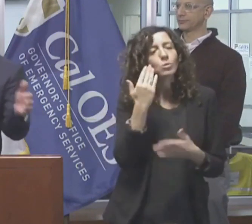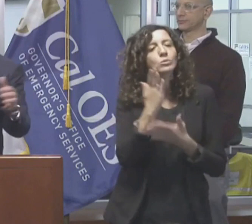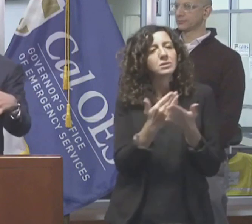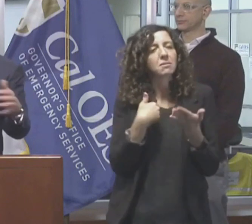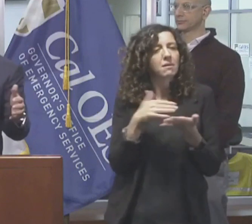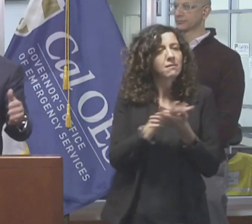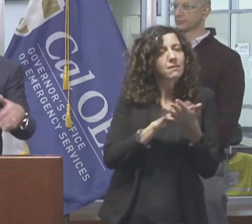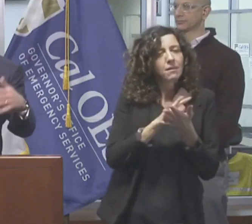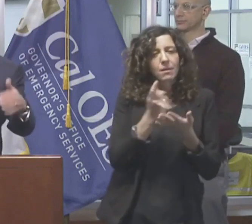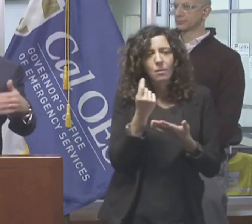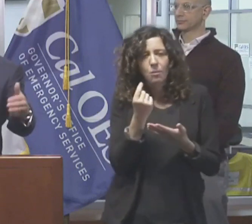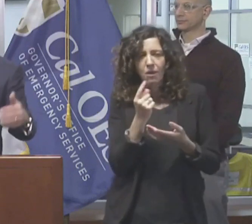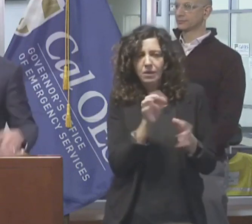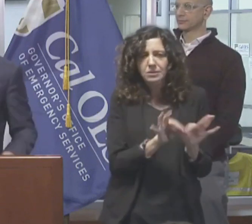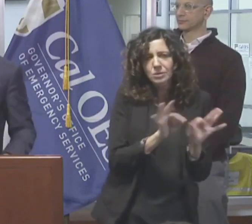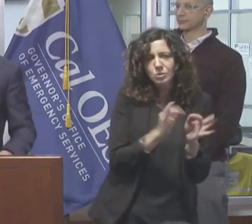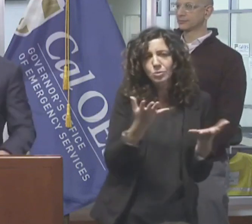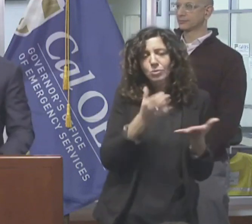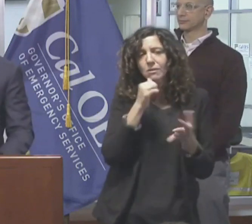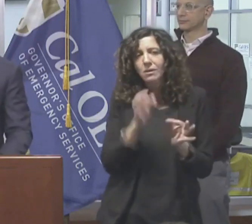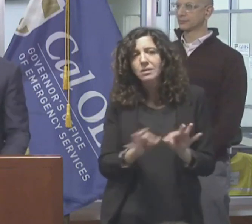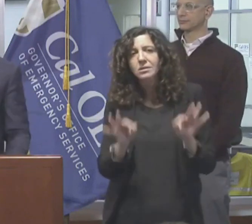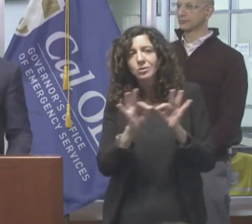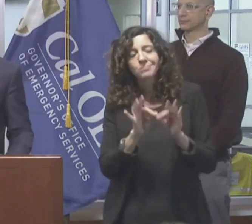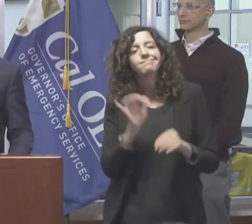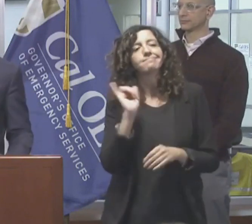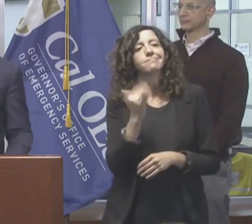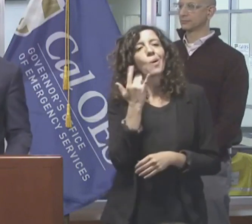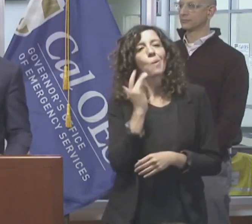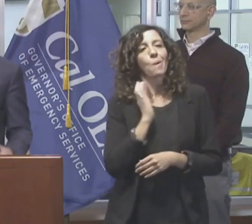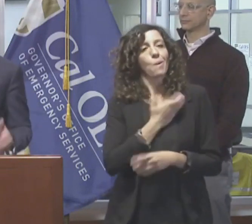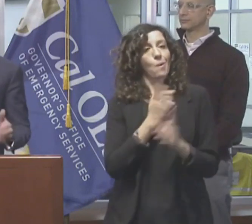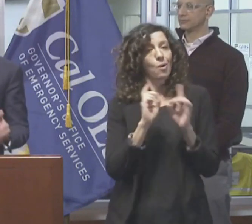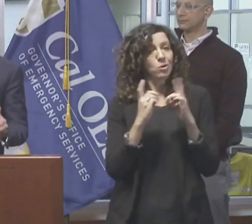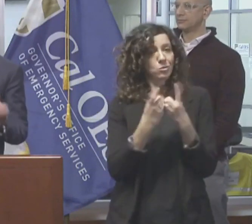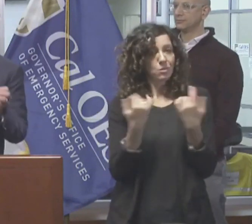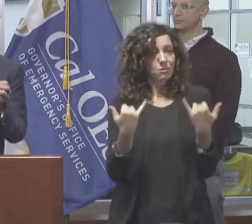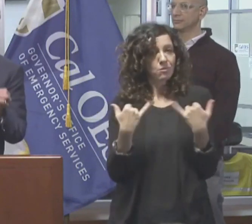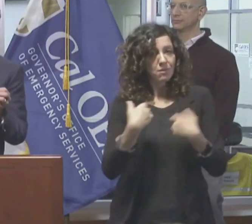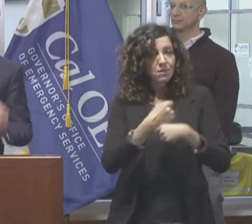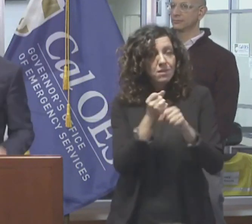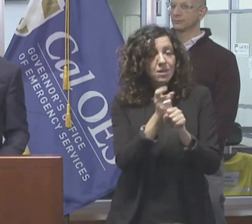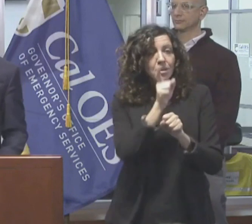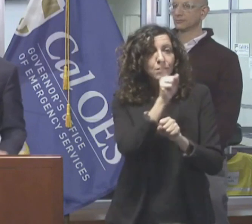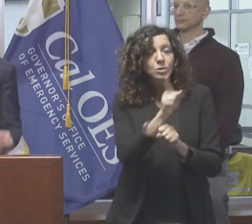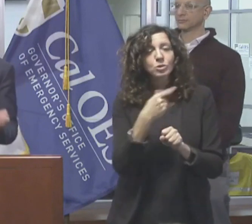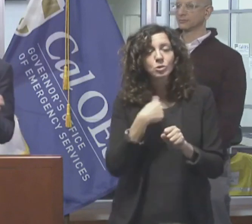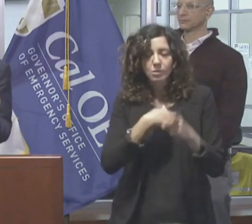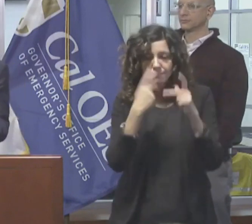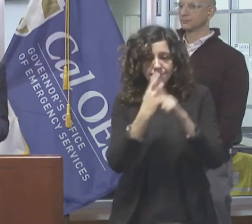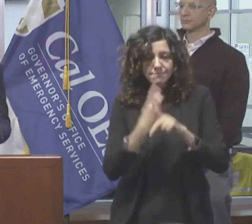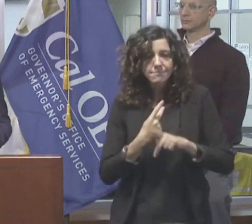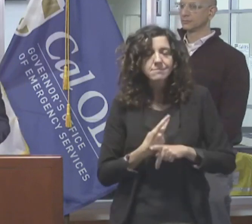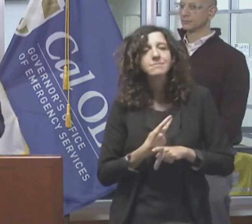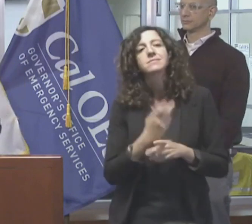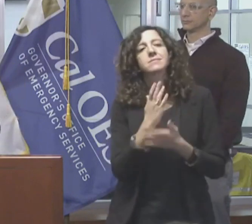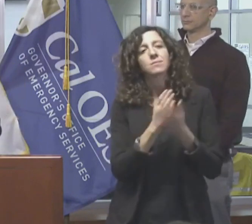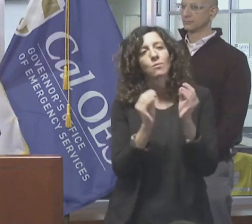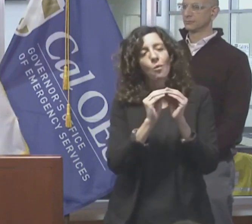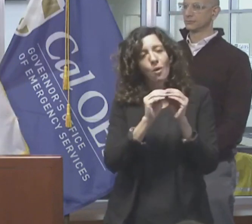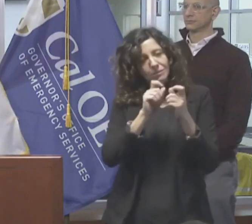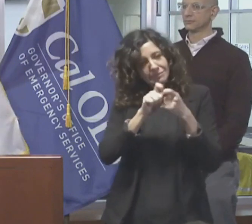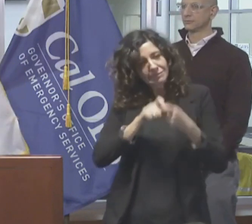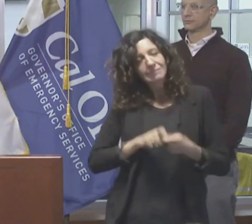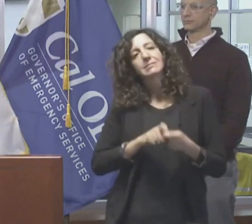what's essential, what's not, and that's why our departments are working to really line up some more, I think,